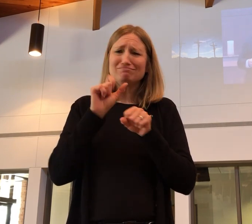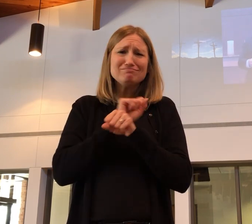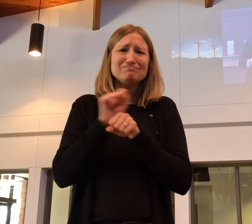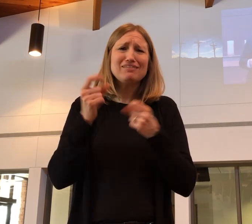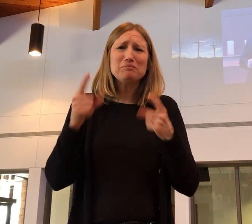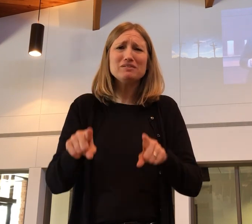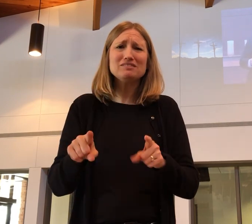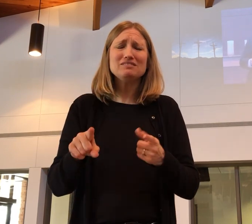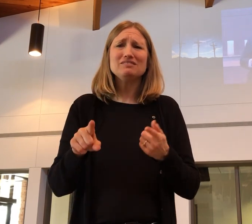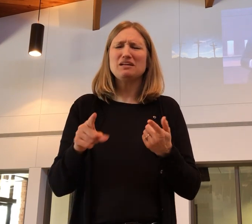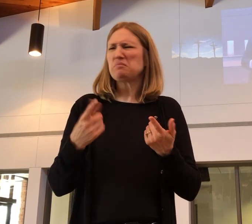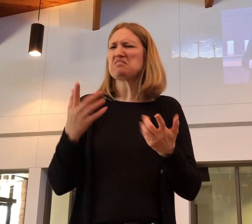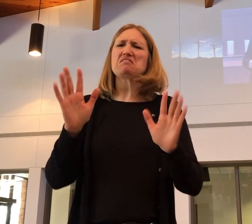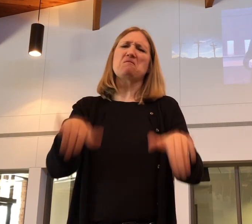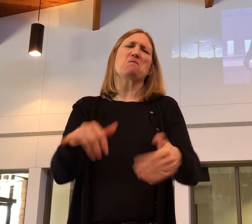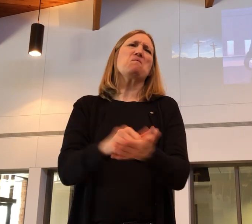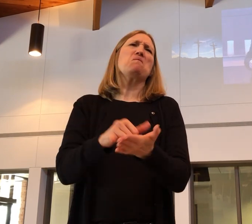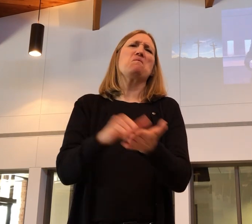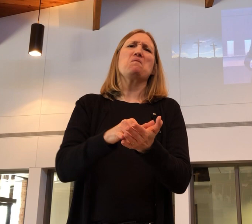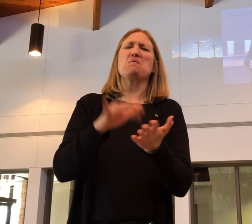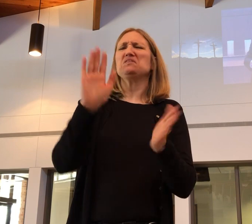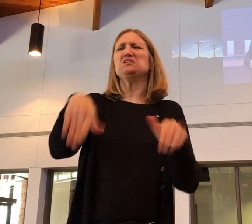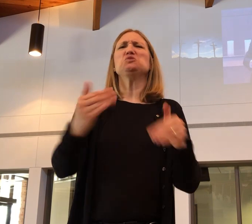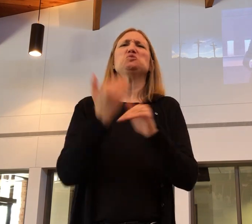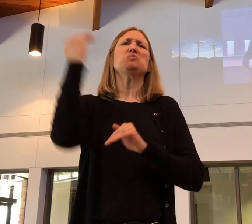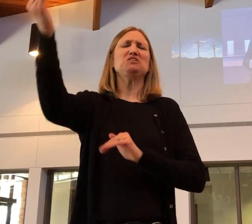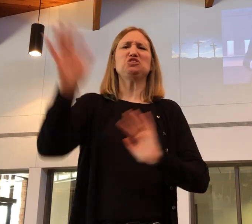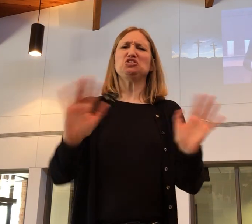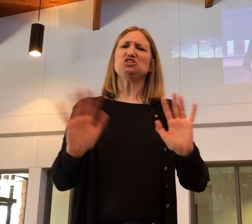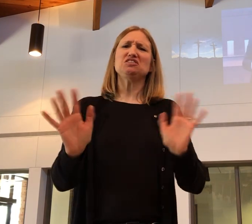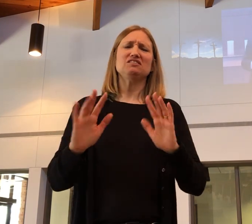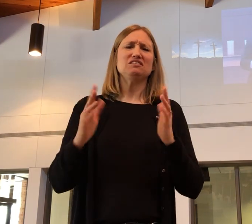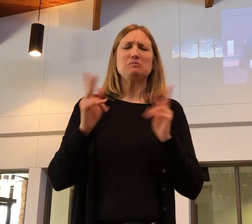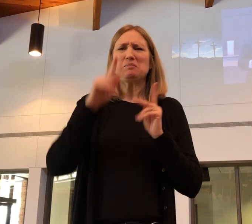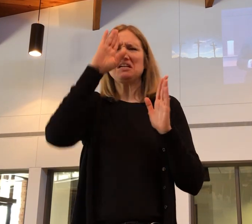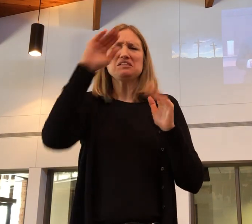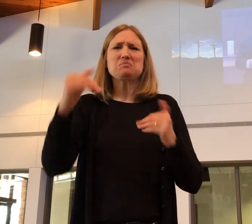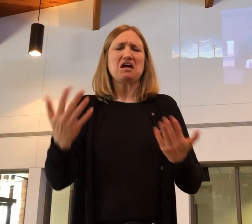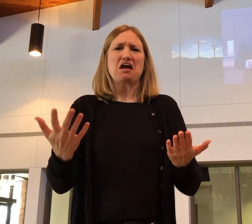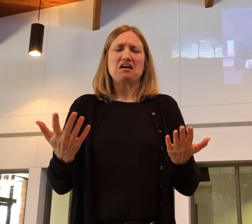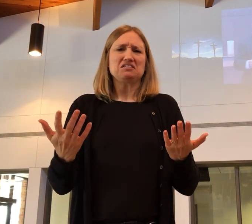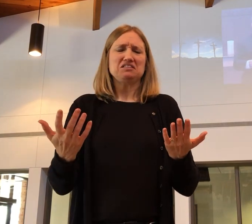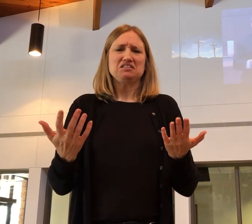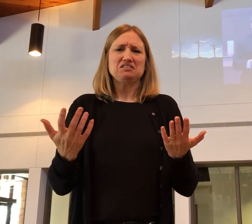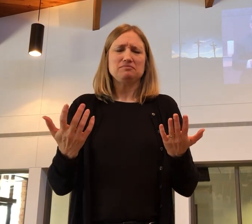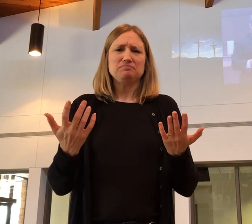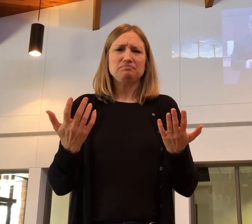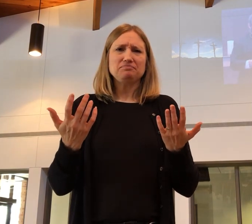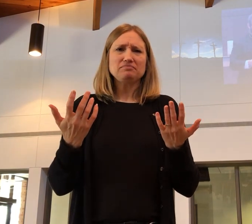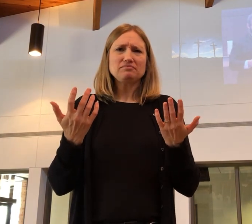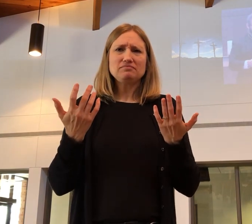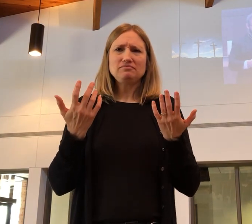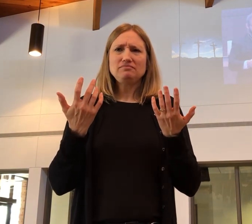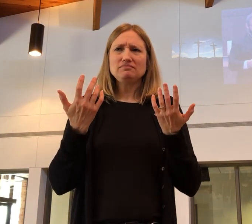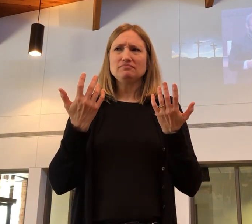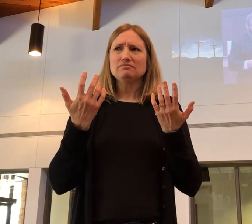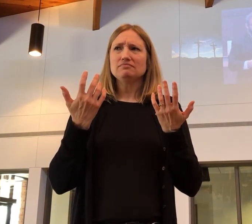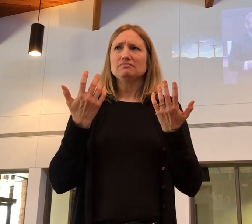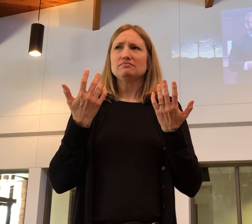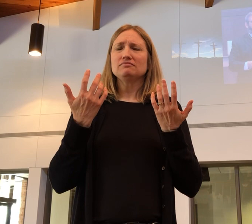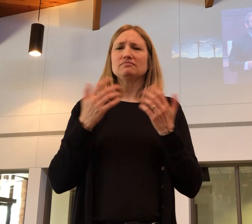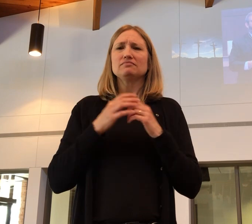be. This has all gone too far. No one expected it to go down like this.